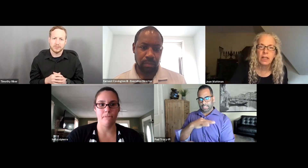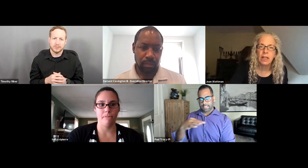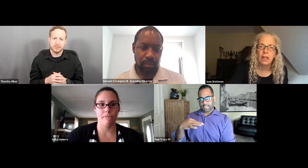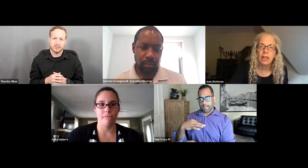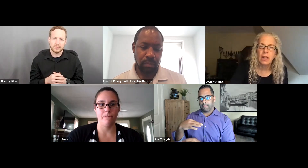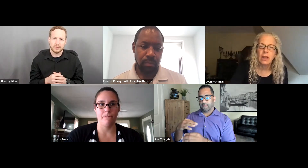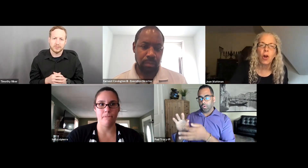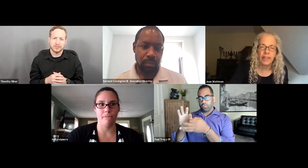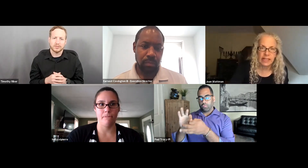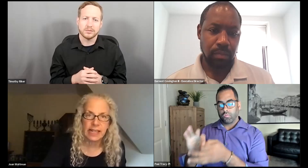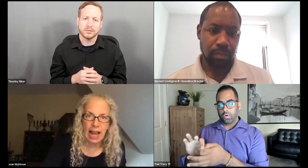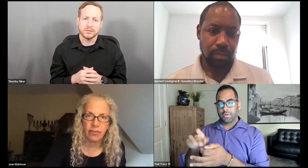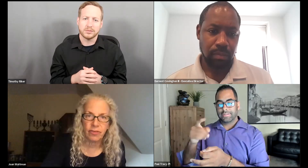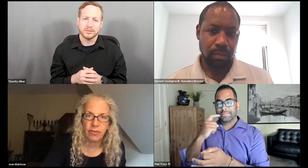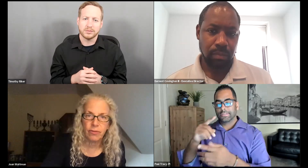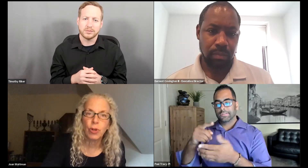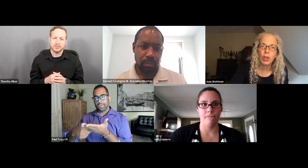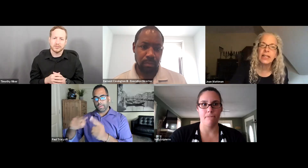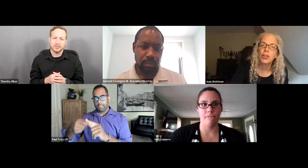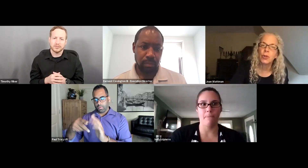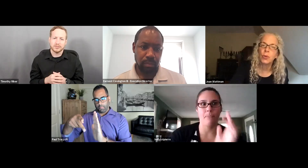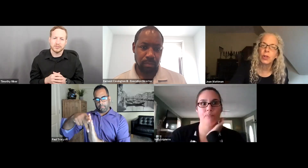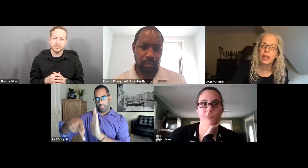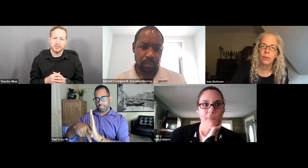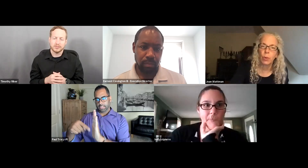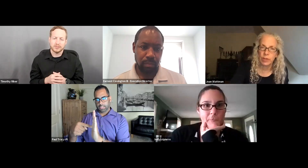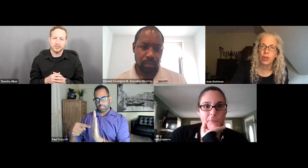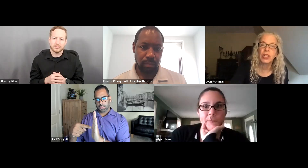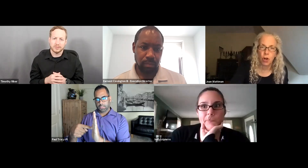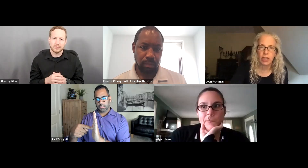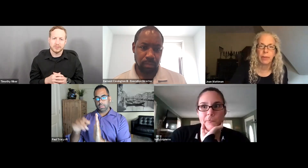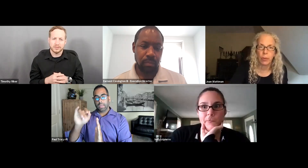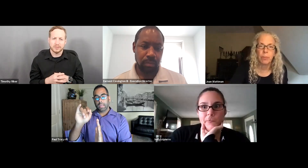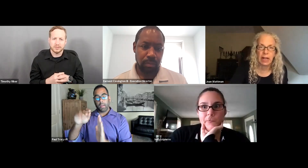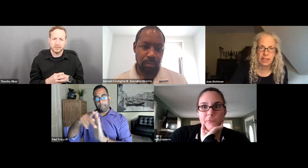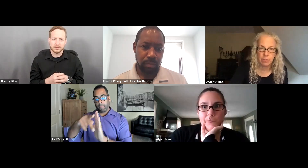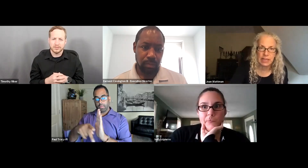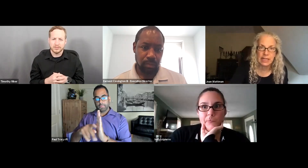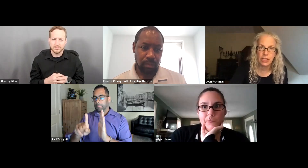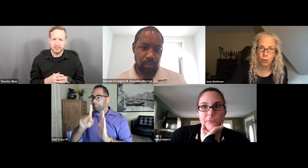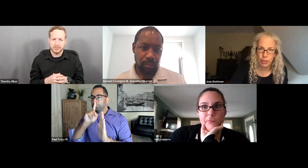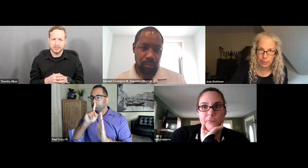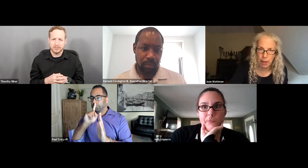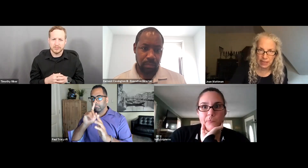versus the office staff related to like what was just talked about with the policy and